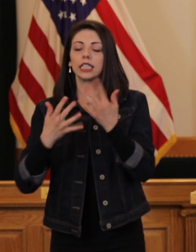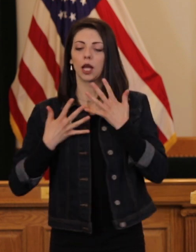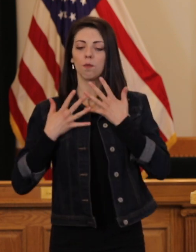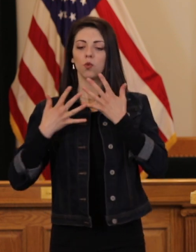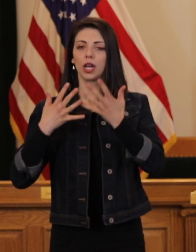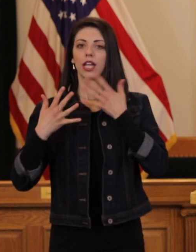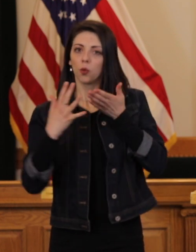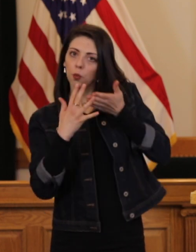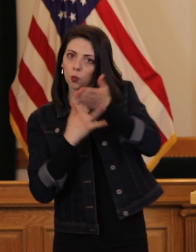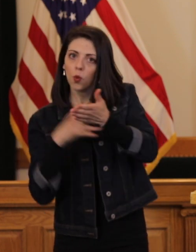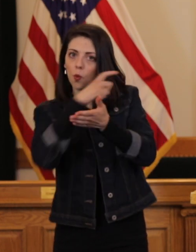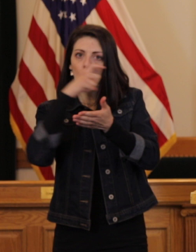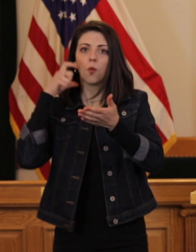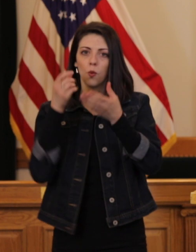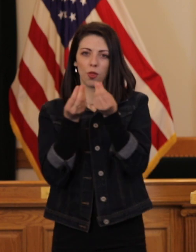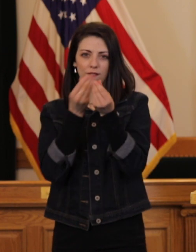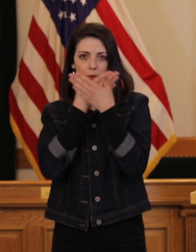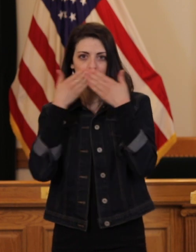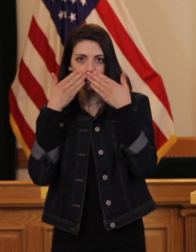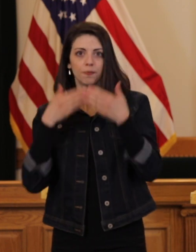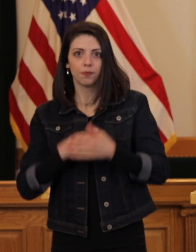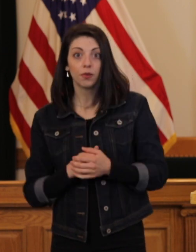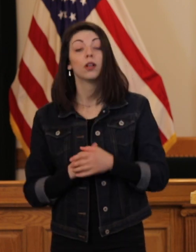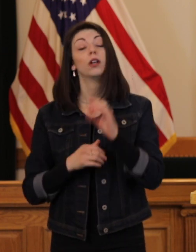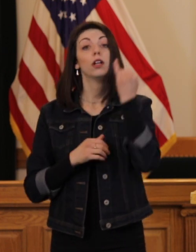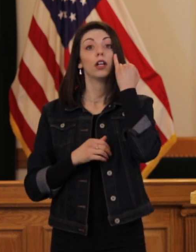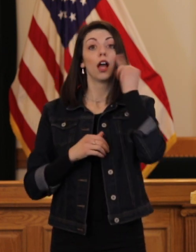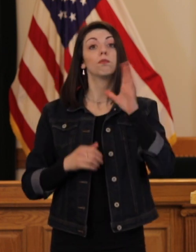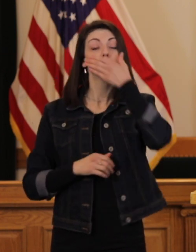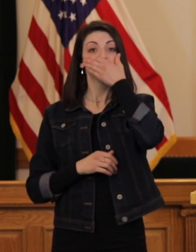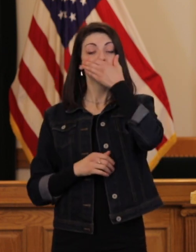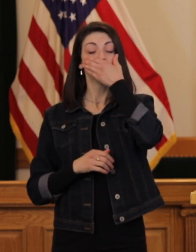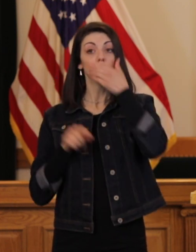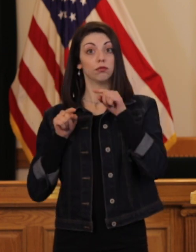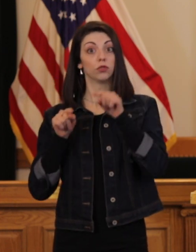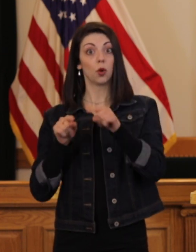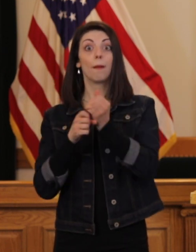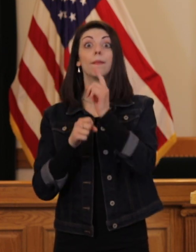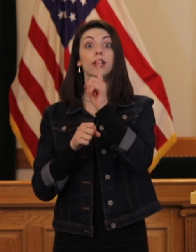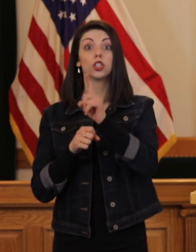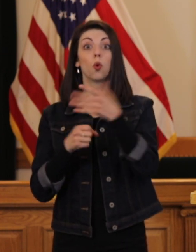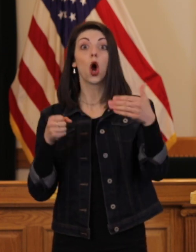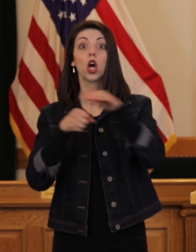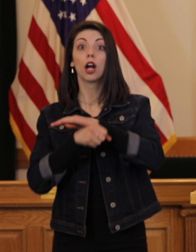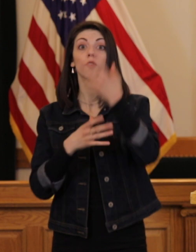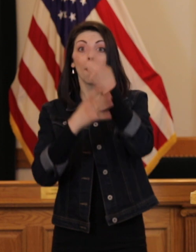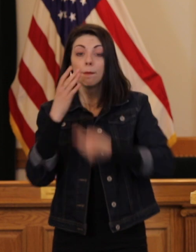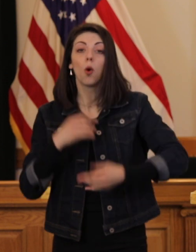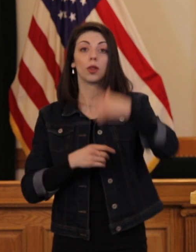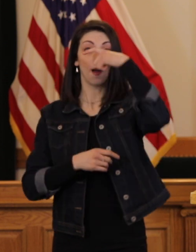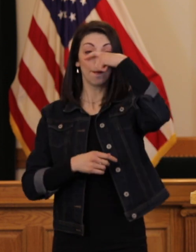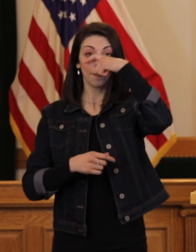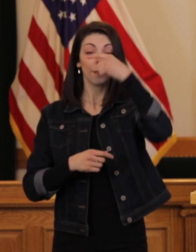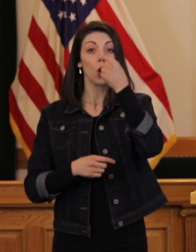take breaths through that fabric. When you're wearing your mask, make sure it covers both your nose and mouth. If it's